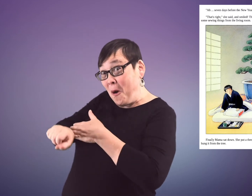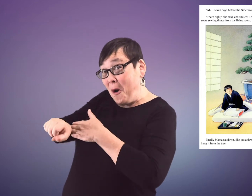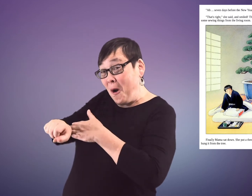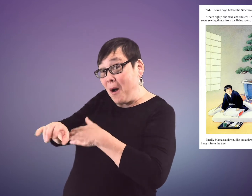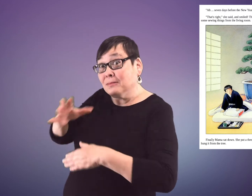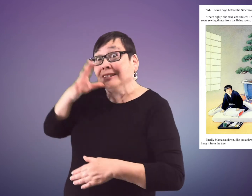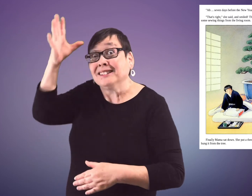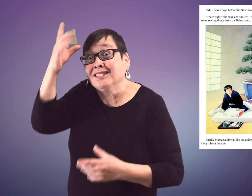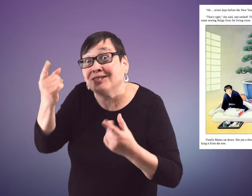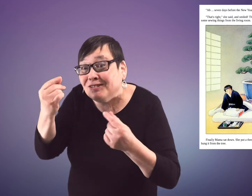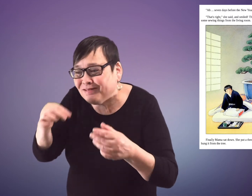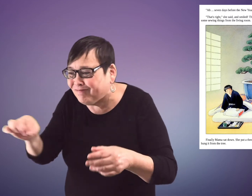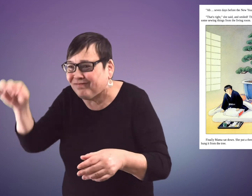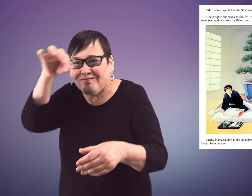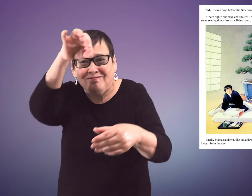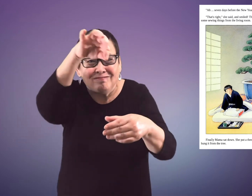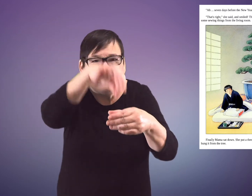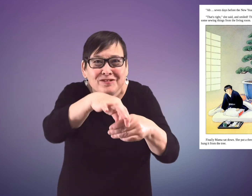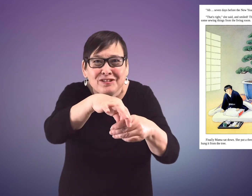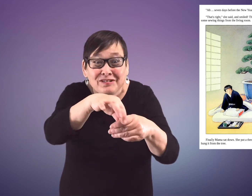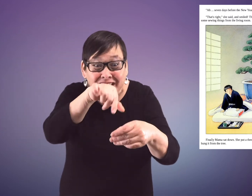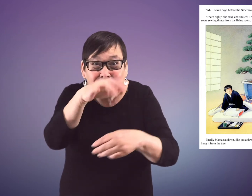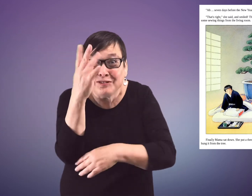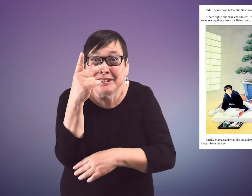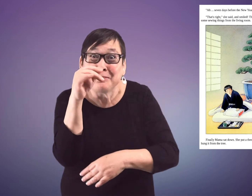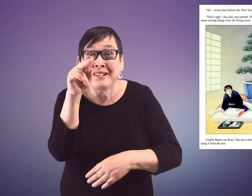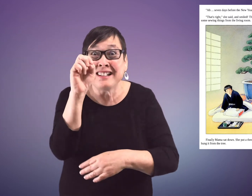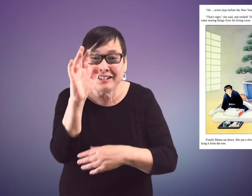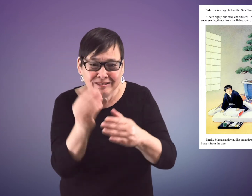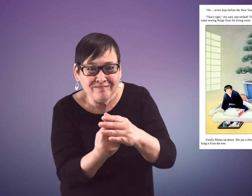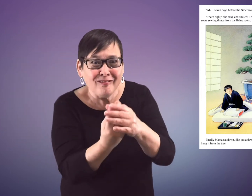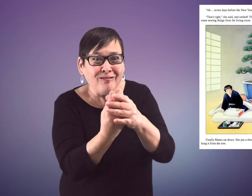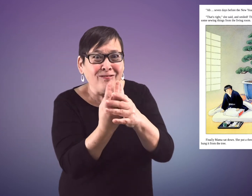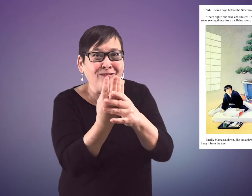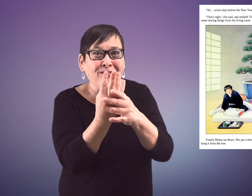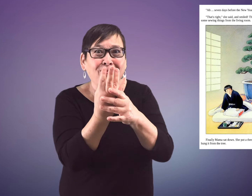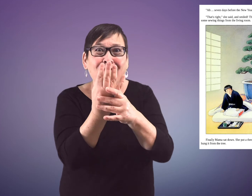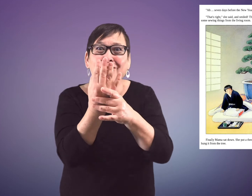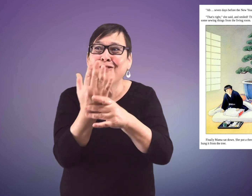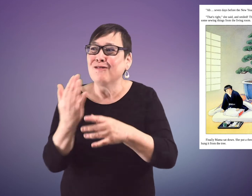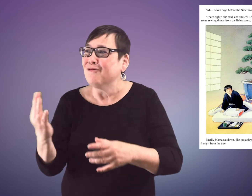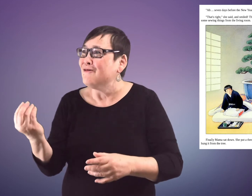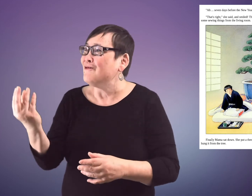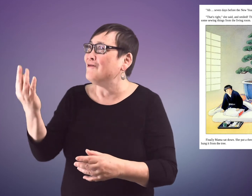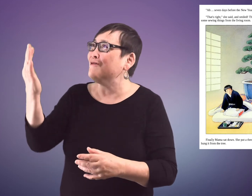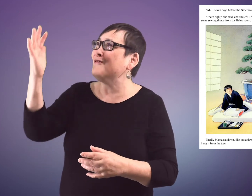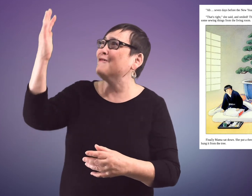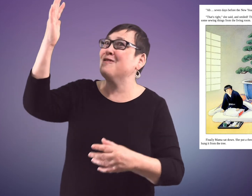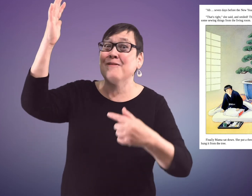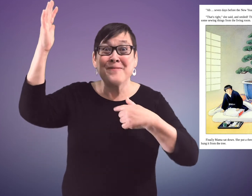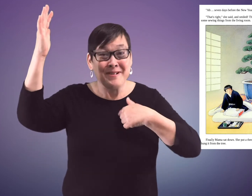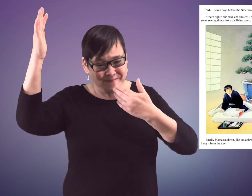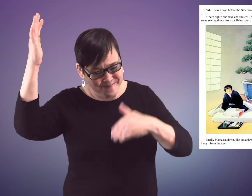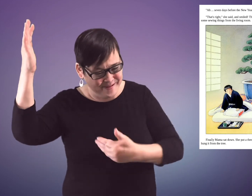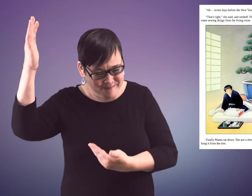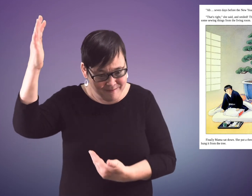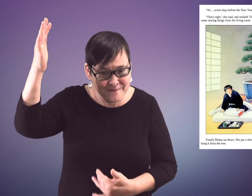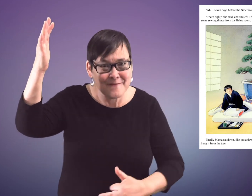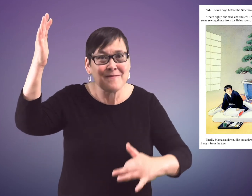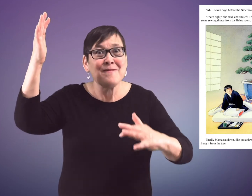I was nearly asleep when she came back in. She was carrying a tree in a blue pot. It was the same